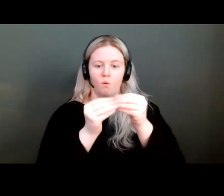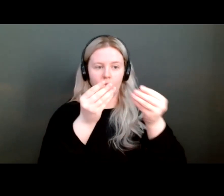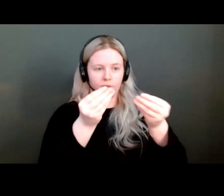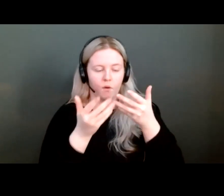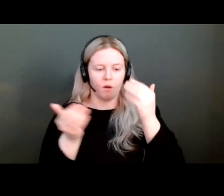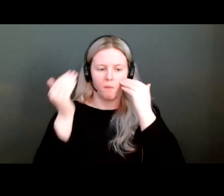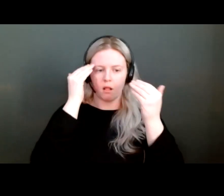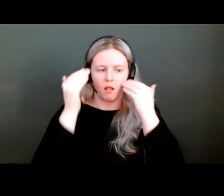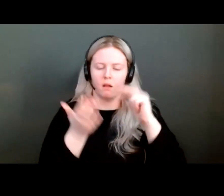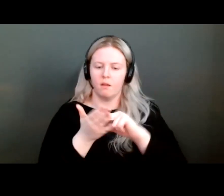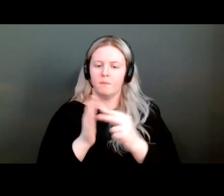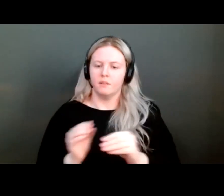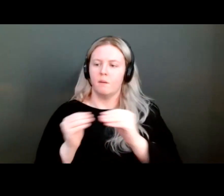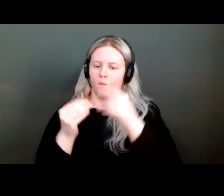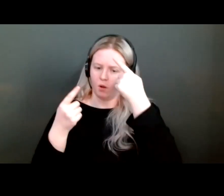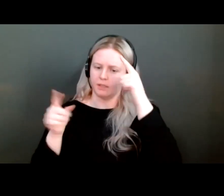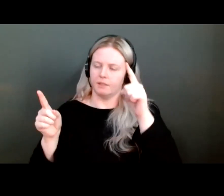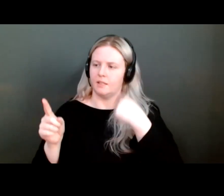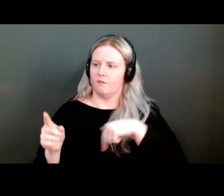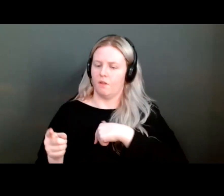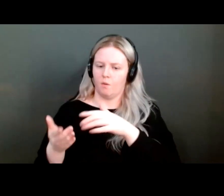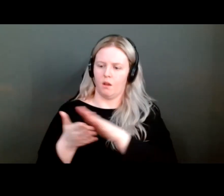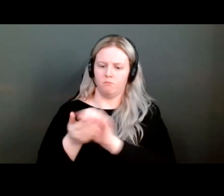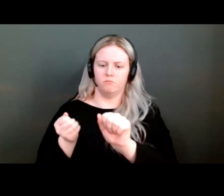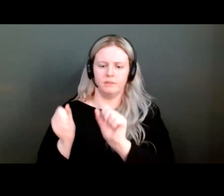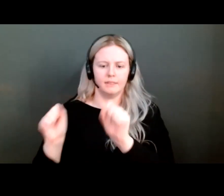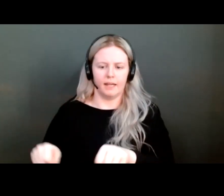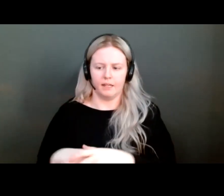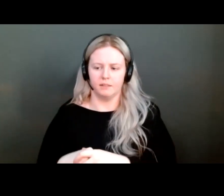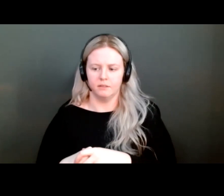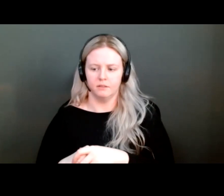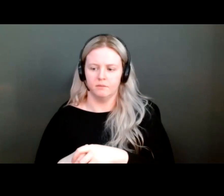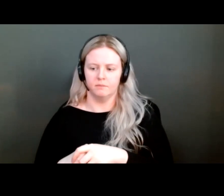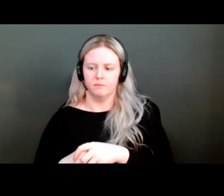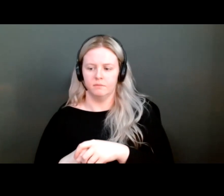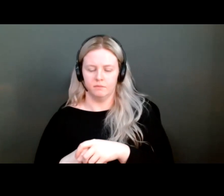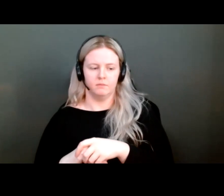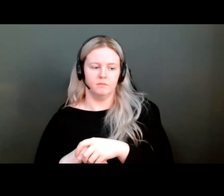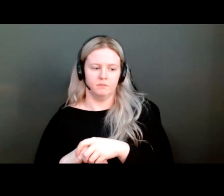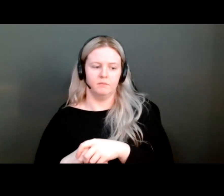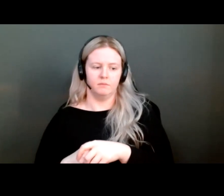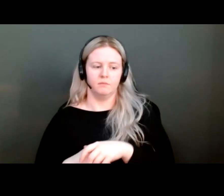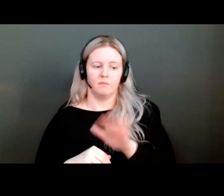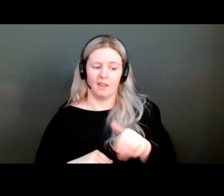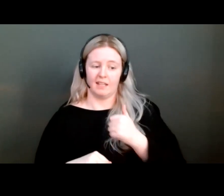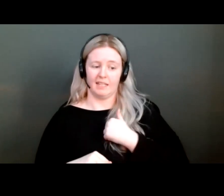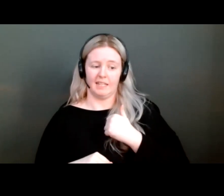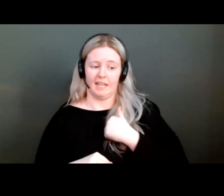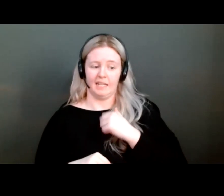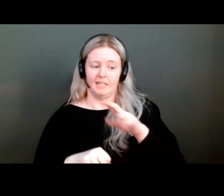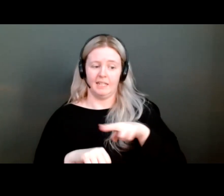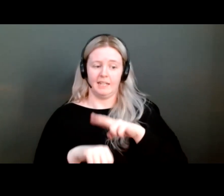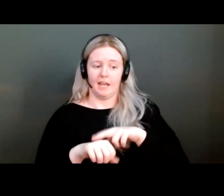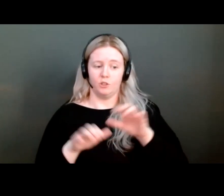disturbing trends of violence against women. The Canadian National Action Plan to End Gender-Based Violence consists of